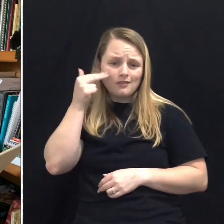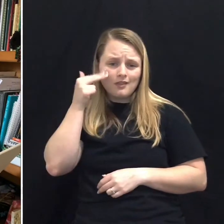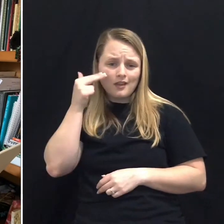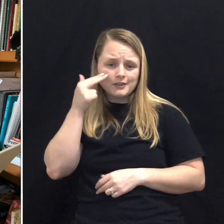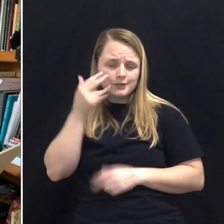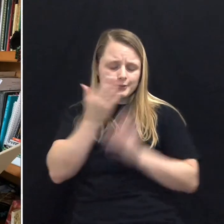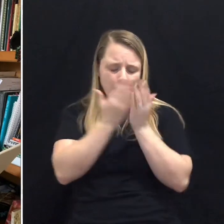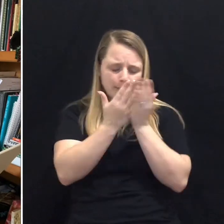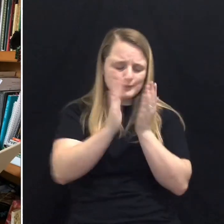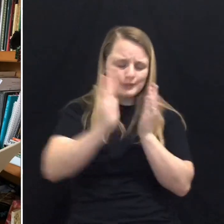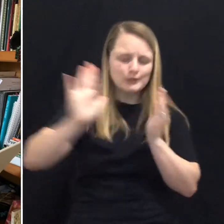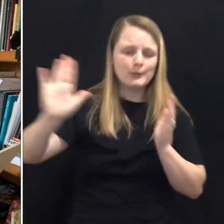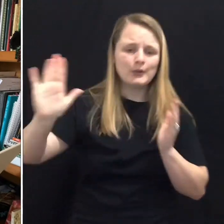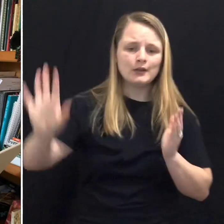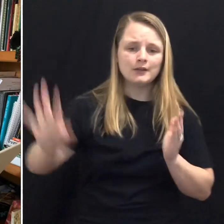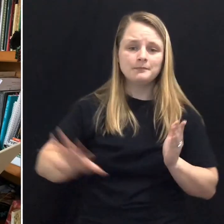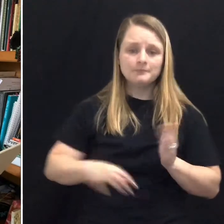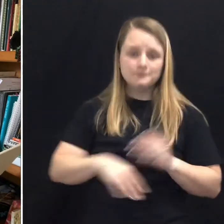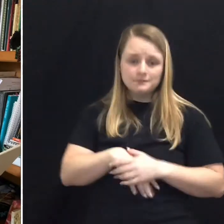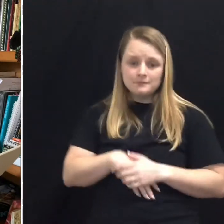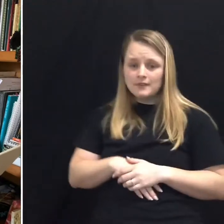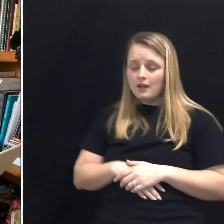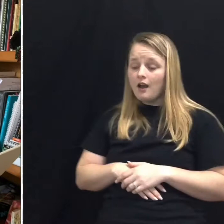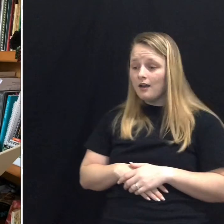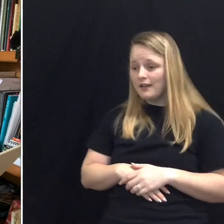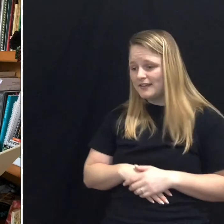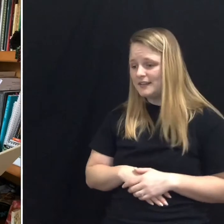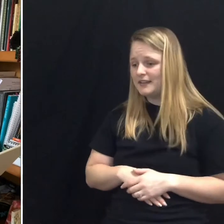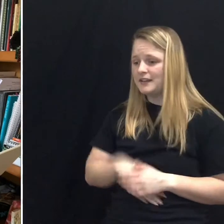When Miss Hester came to the door, Alan blurted out his